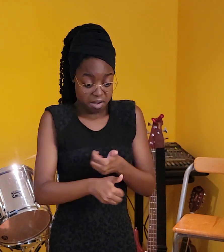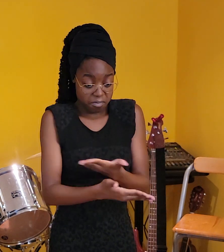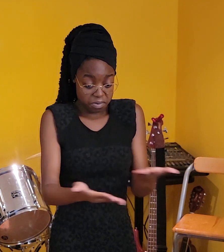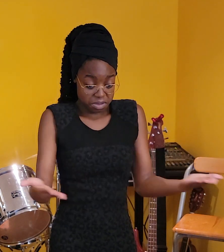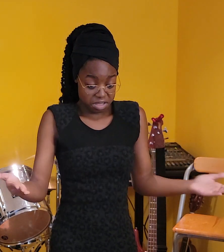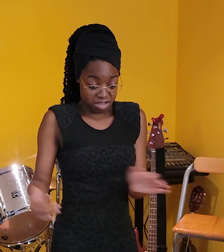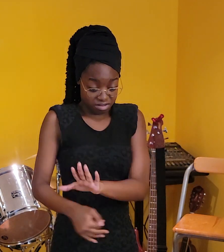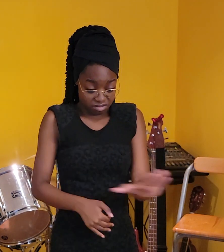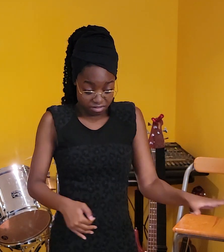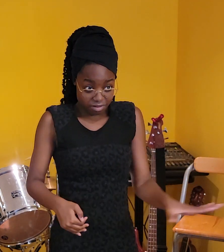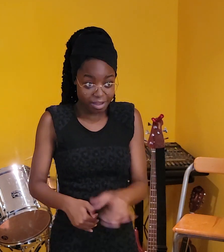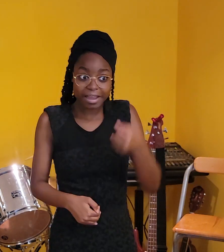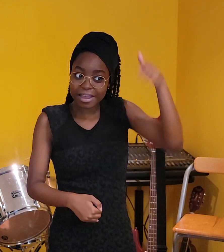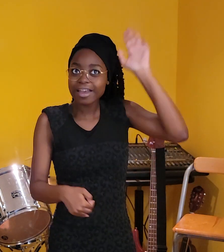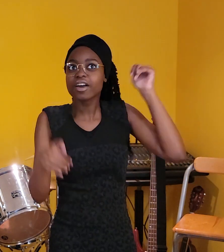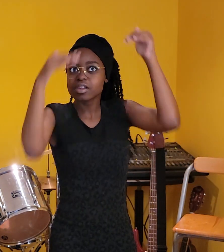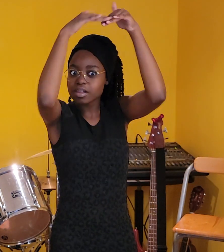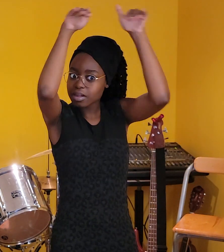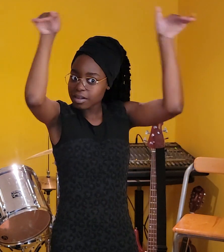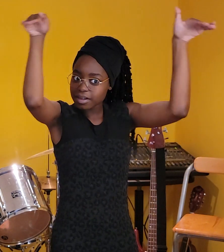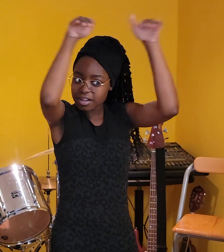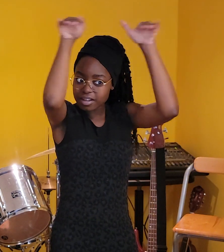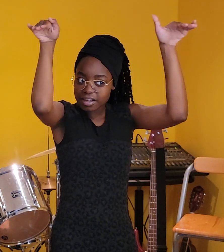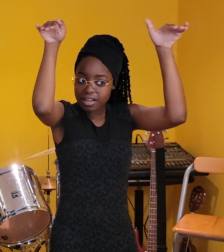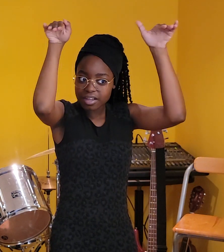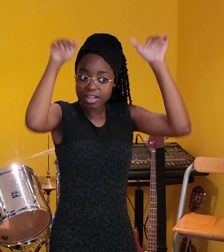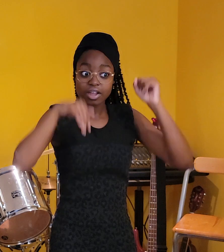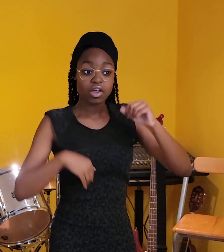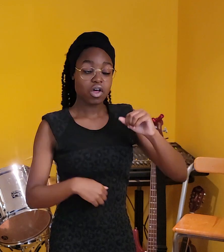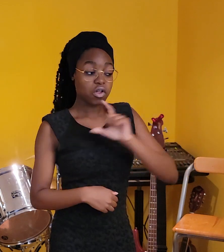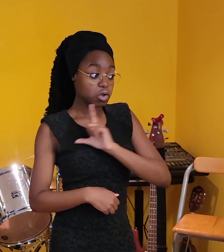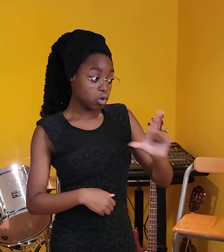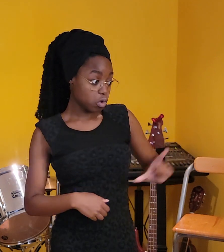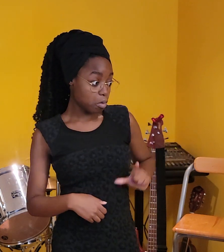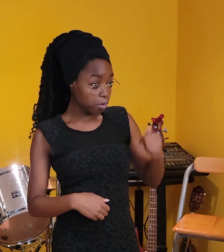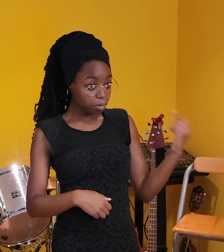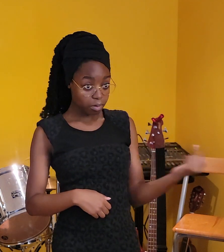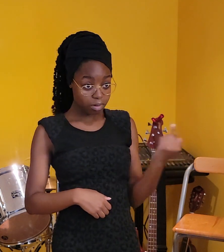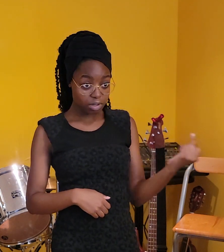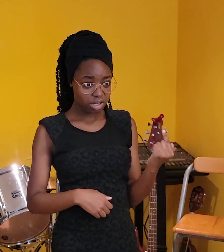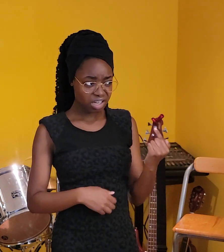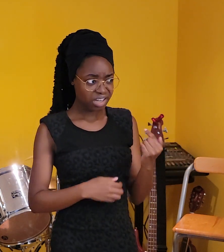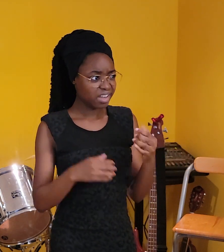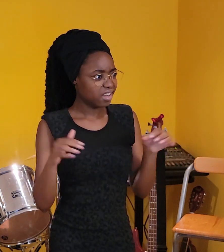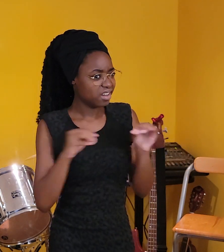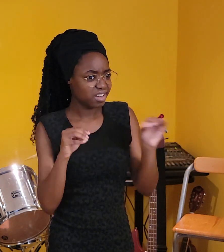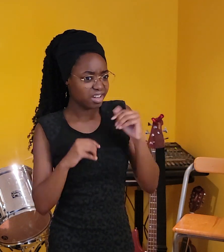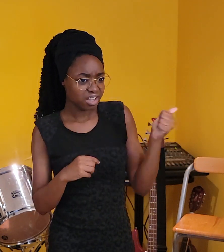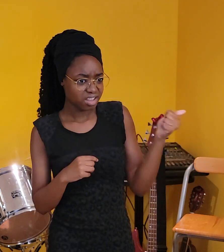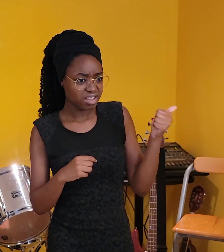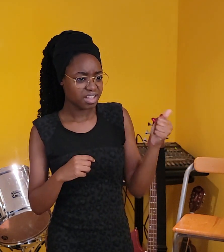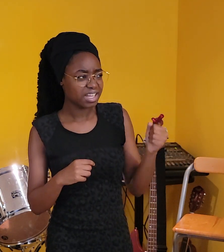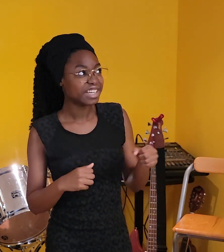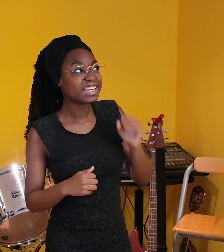The Lord alone, none else, is to be the highest object of our